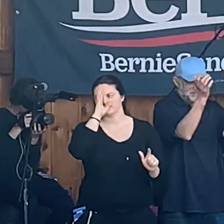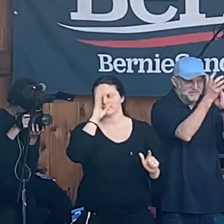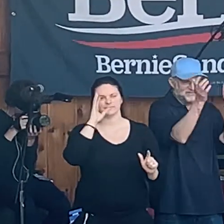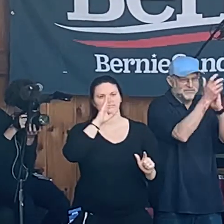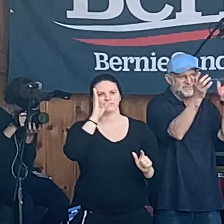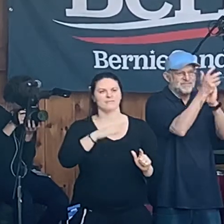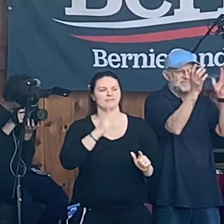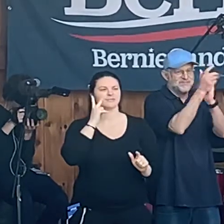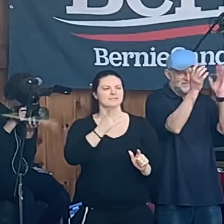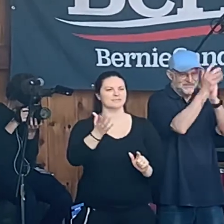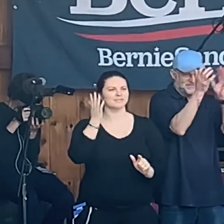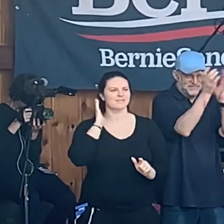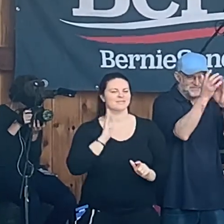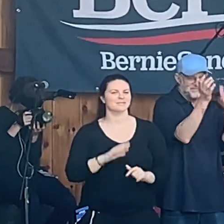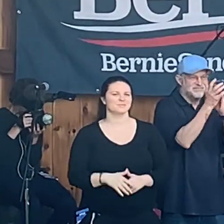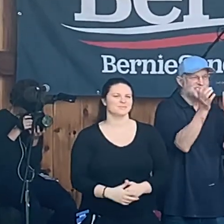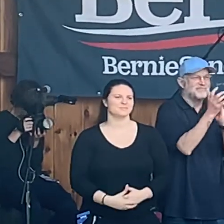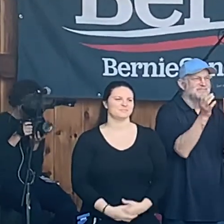euphoric.